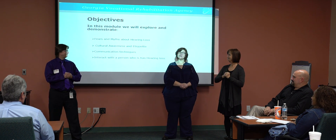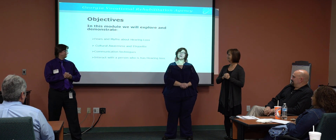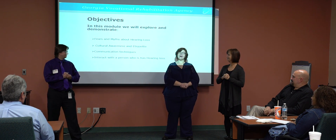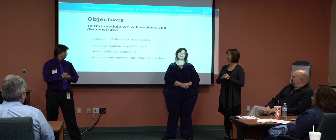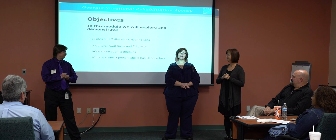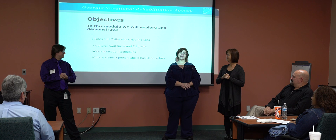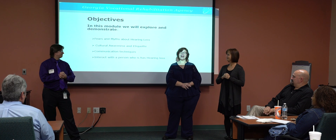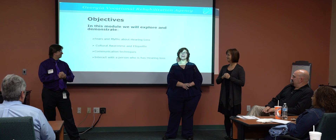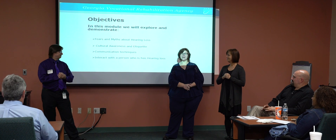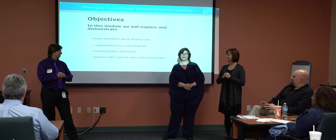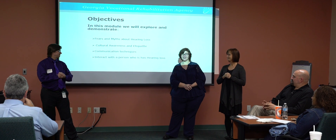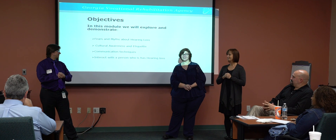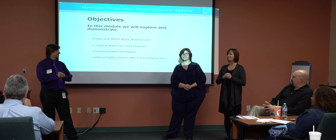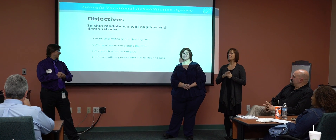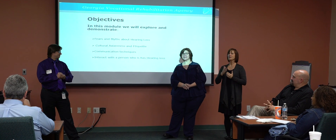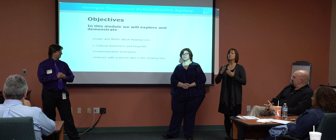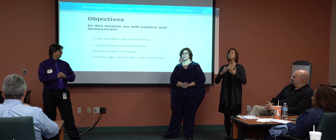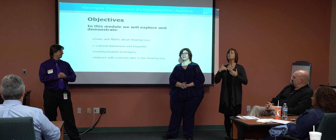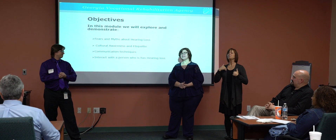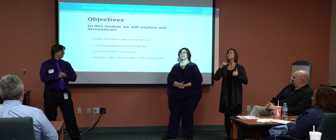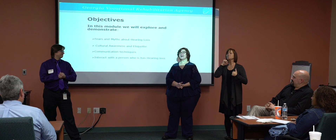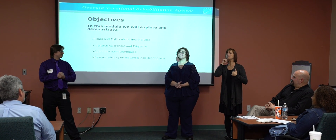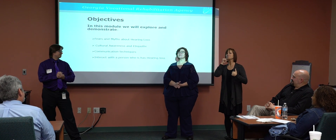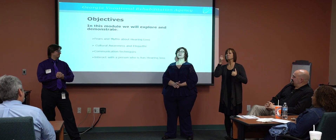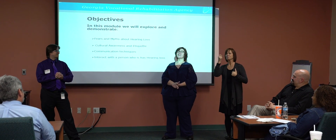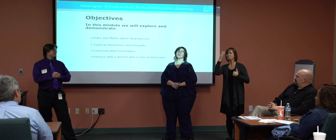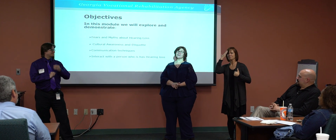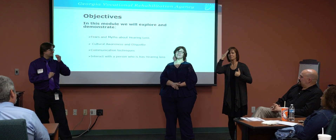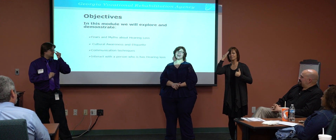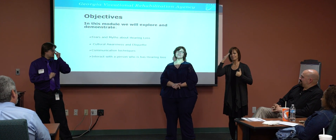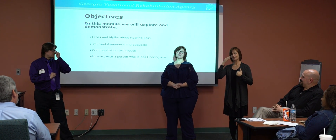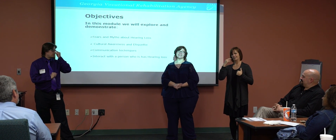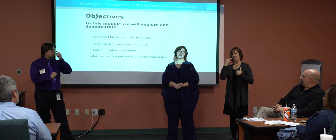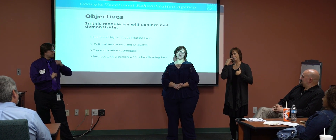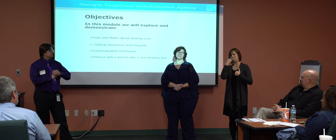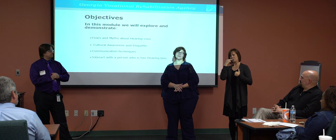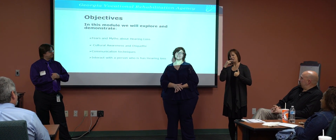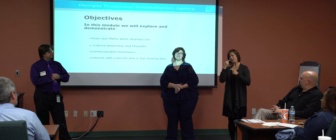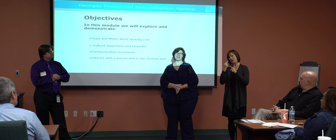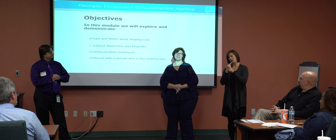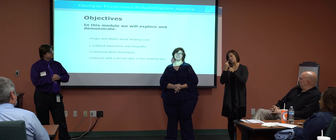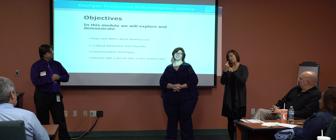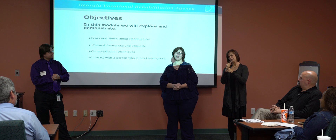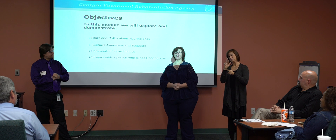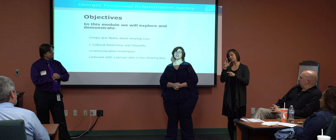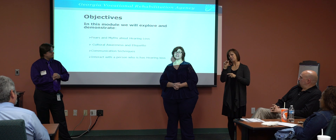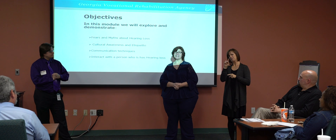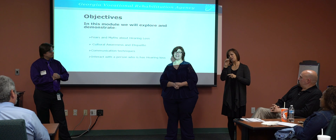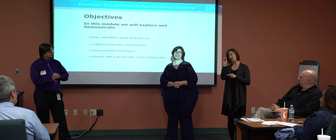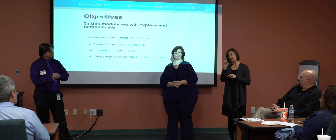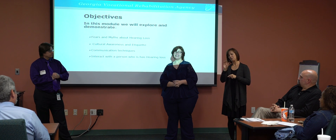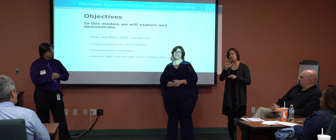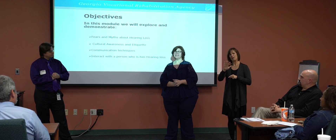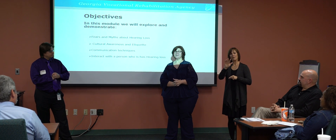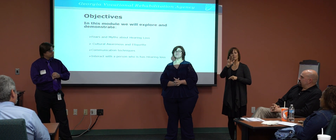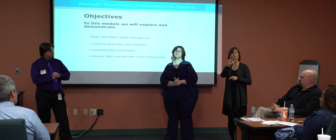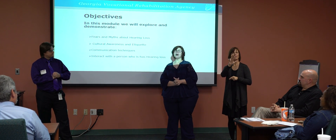Which you probably haven't heard that lip reading has about a 35% accuracy rate on a good